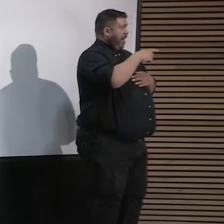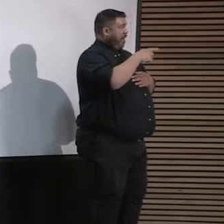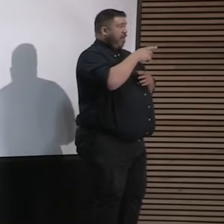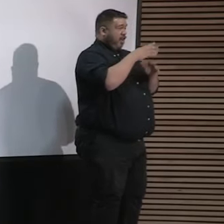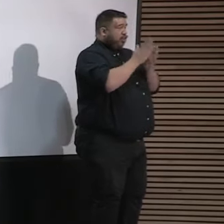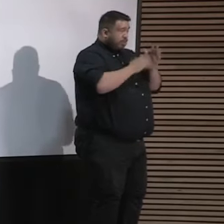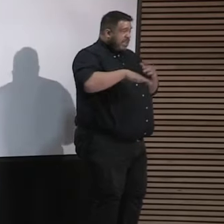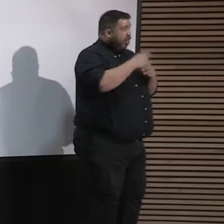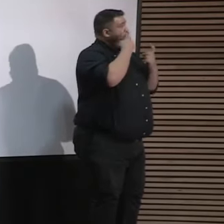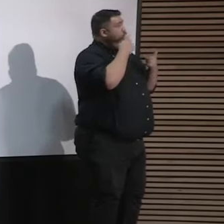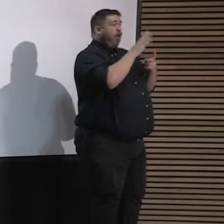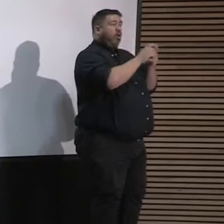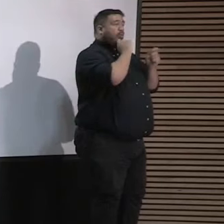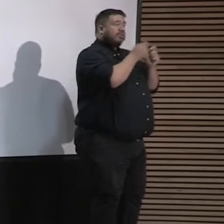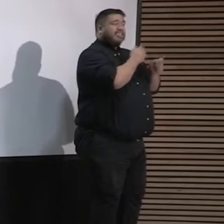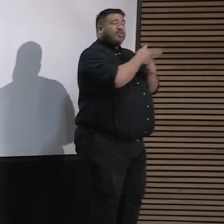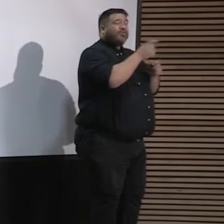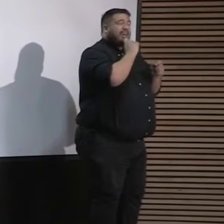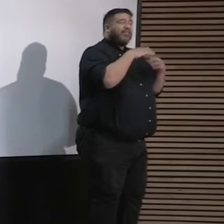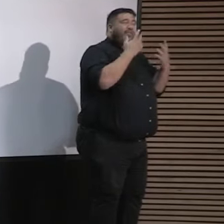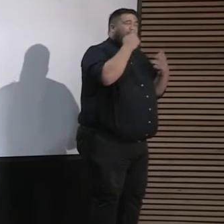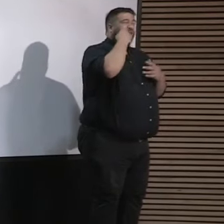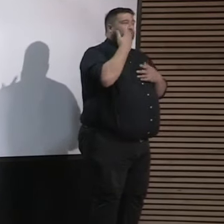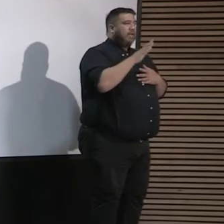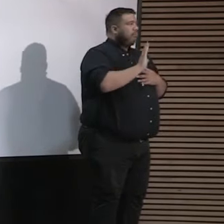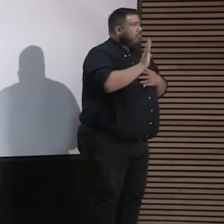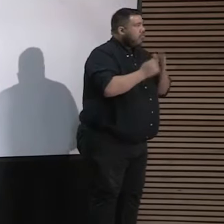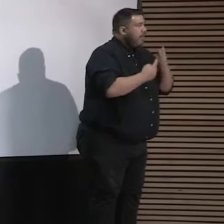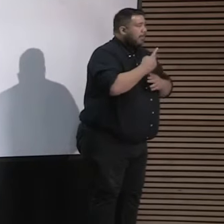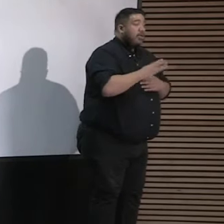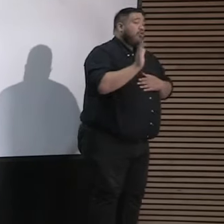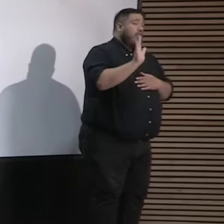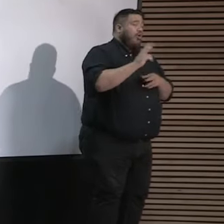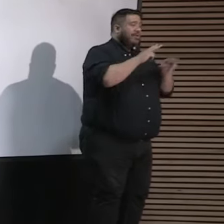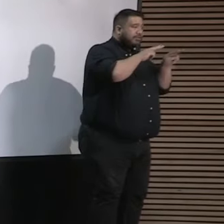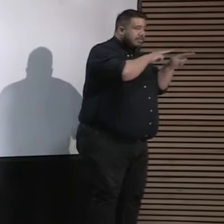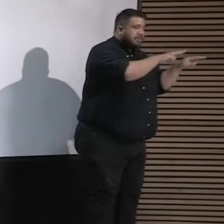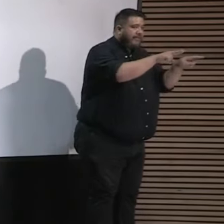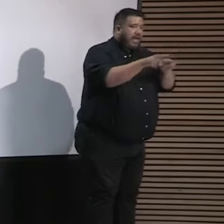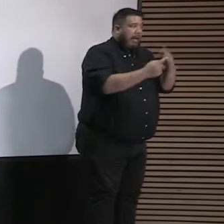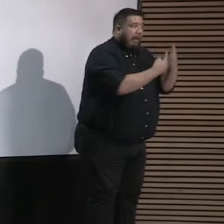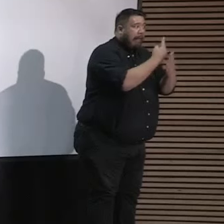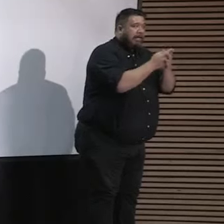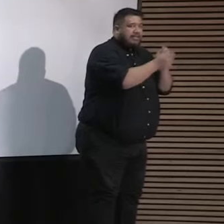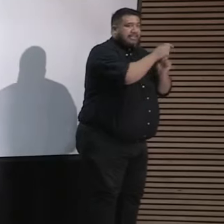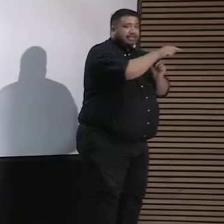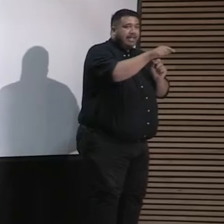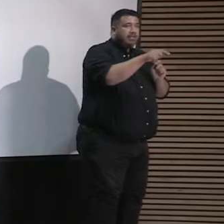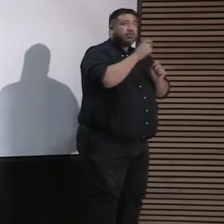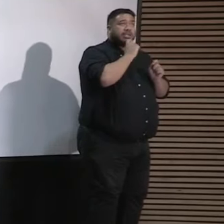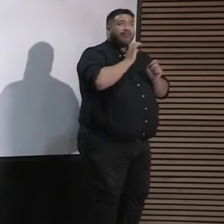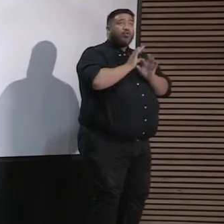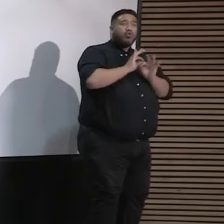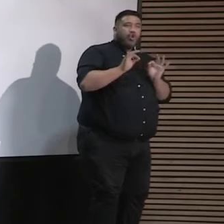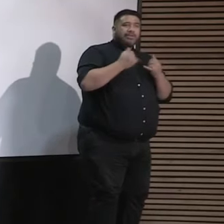then you didn't follow up and ask questions as to whether that surveillance was happening. testing had started in terms of the asymptomatic staff. That